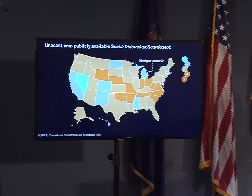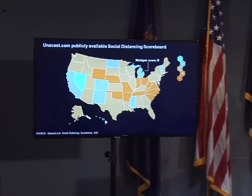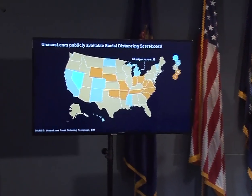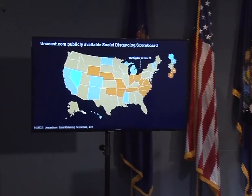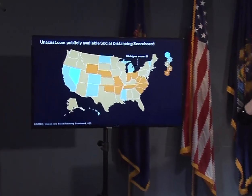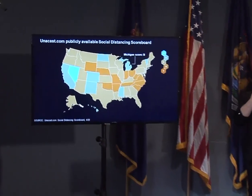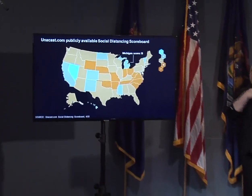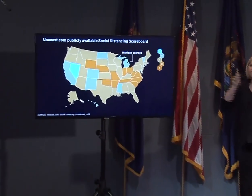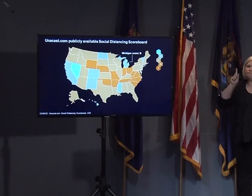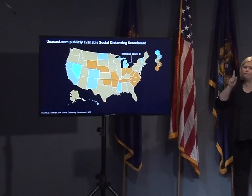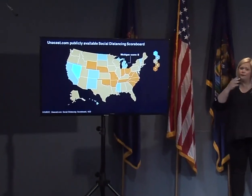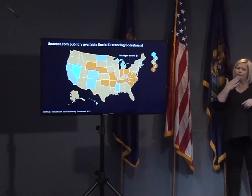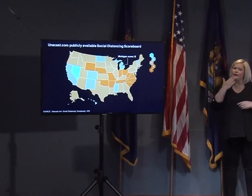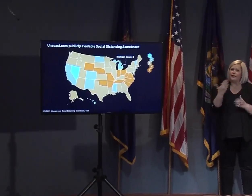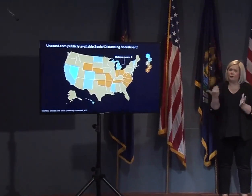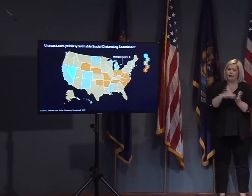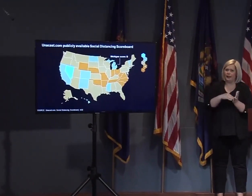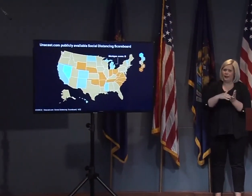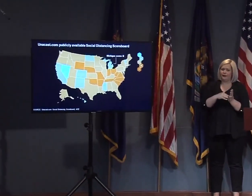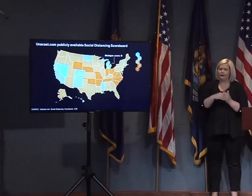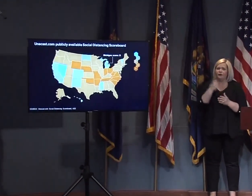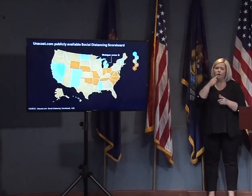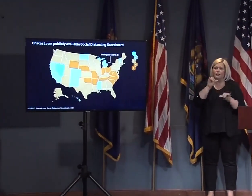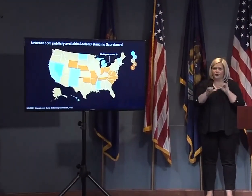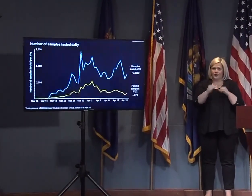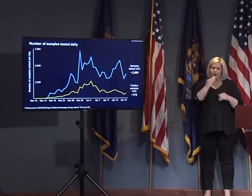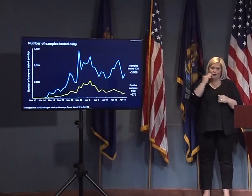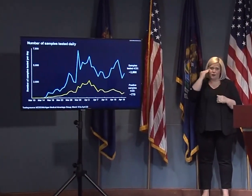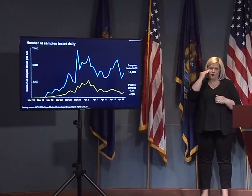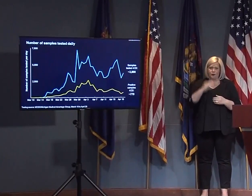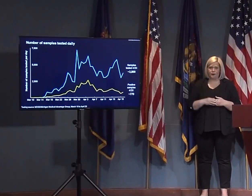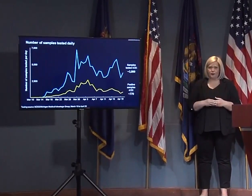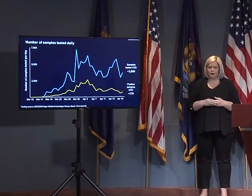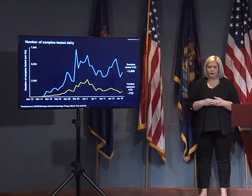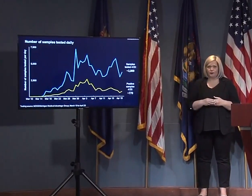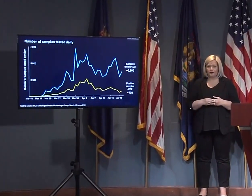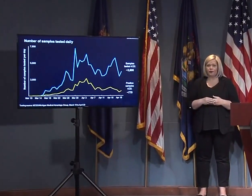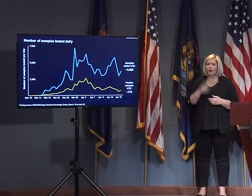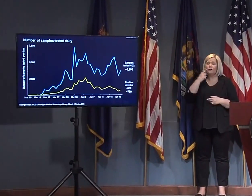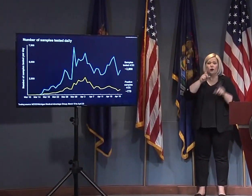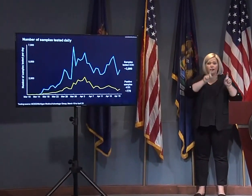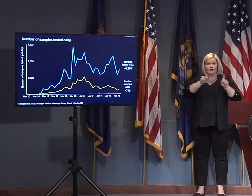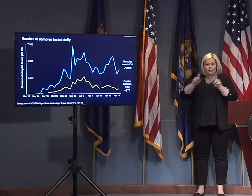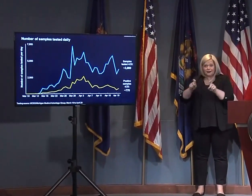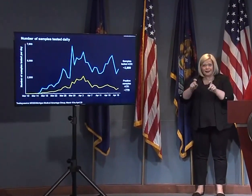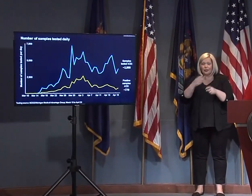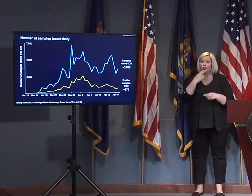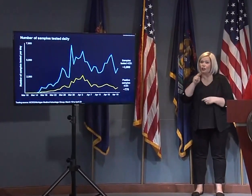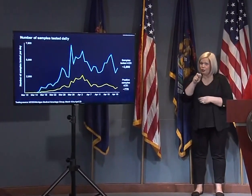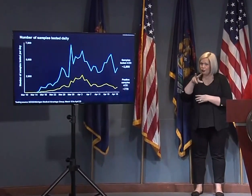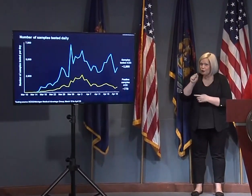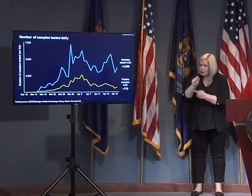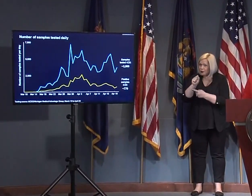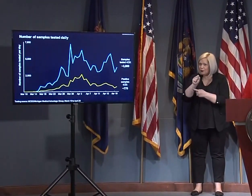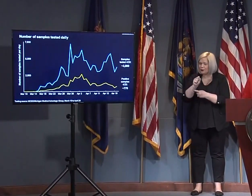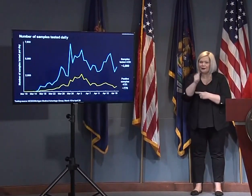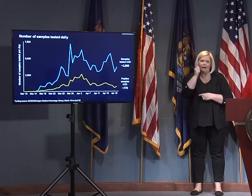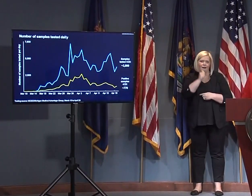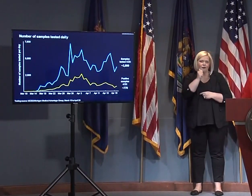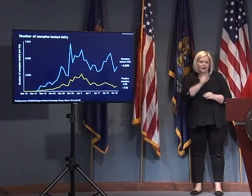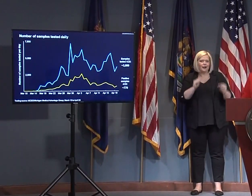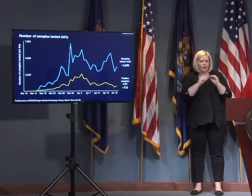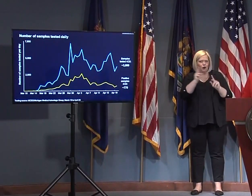you for doing your part. We do have some good news when it comes to testing. We are testing more people every single